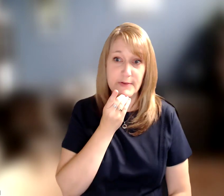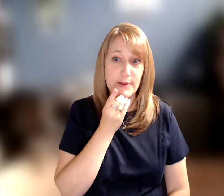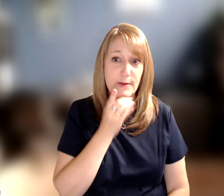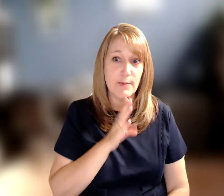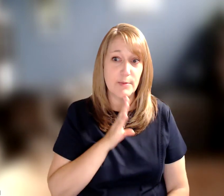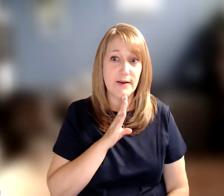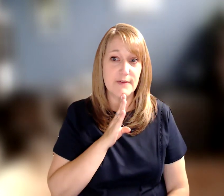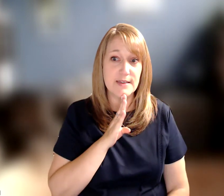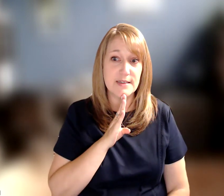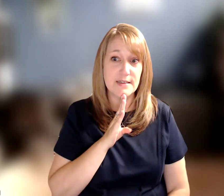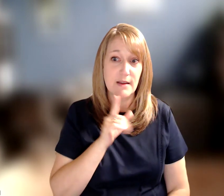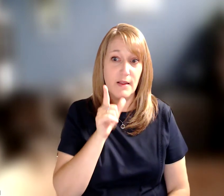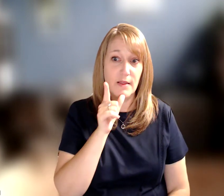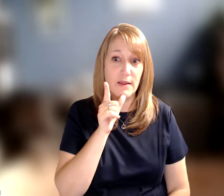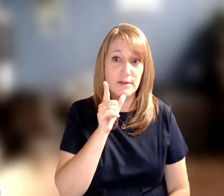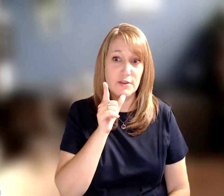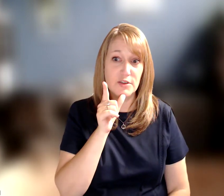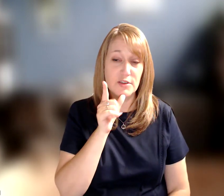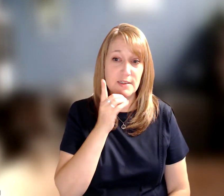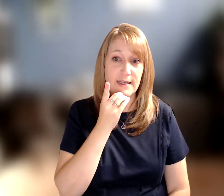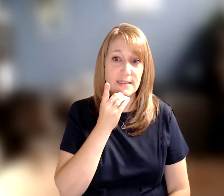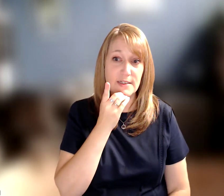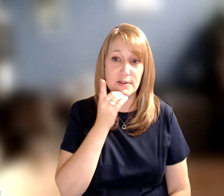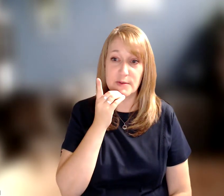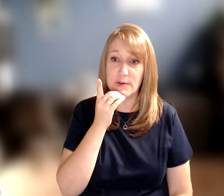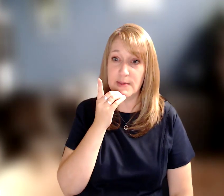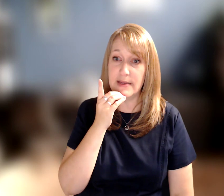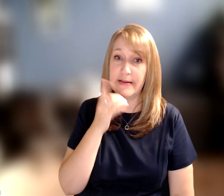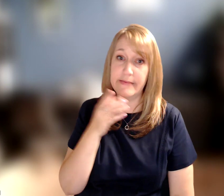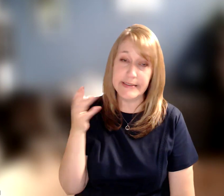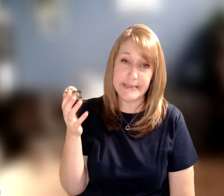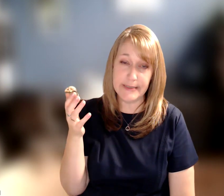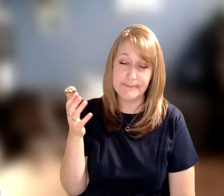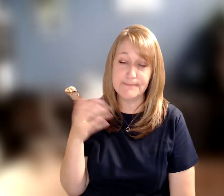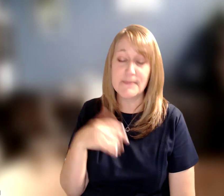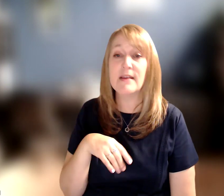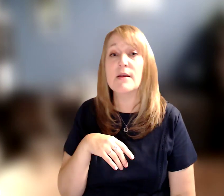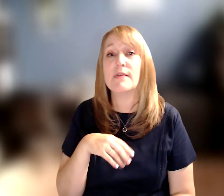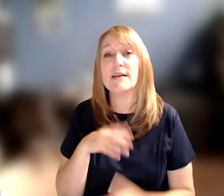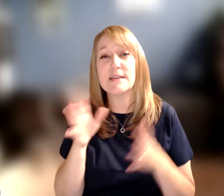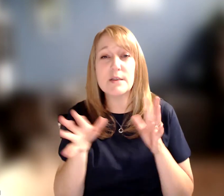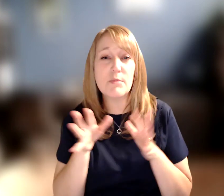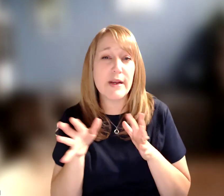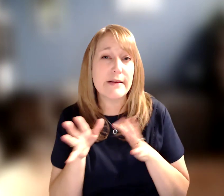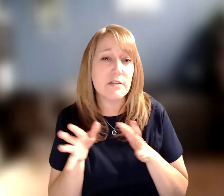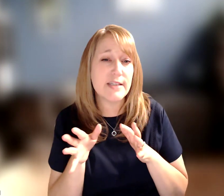well. Breakfast, lunch, and dinner. B, L, and D. That's a little more English